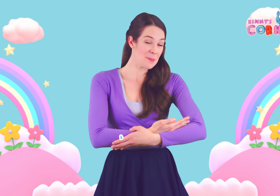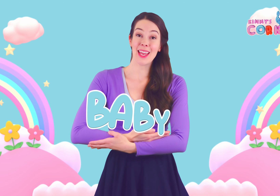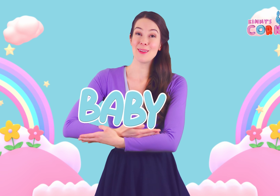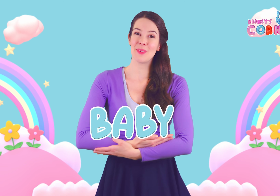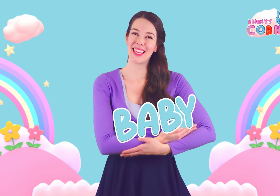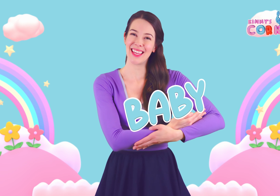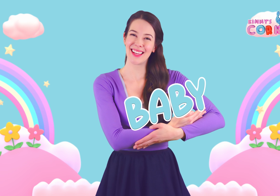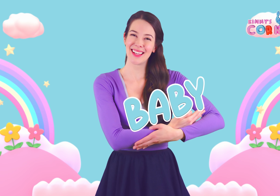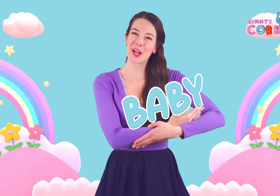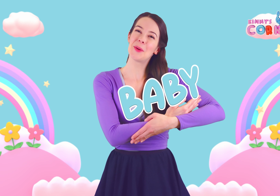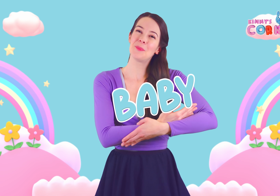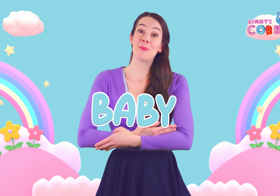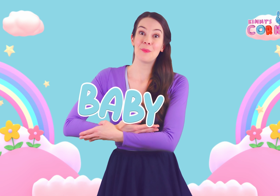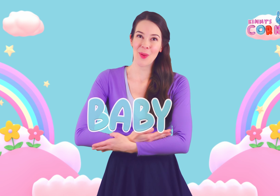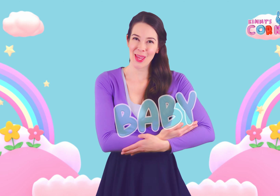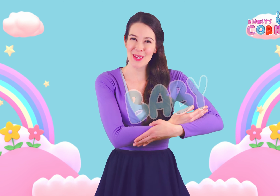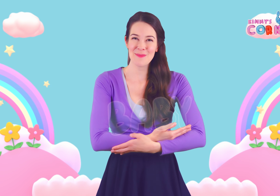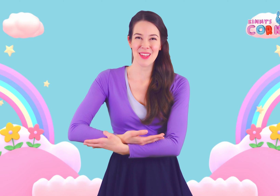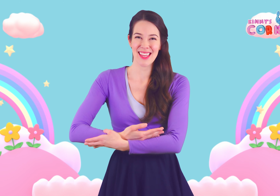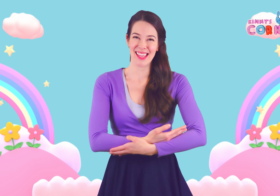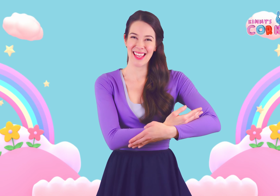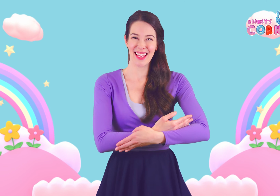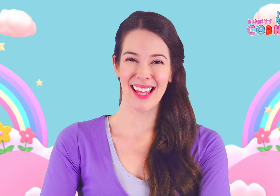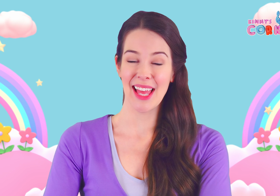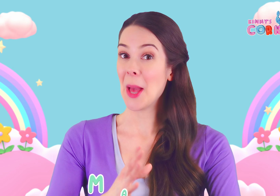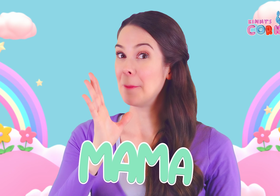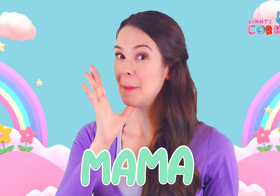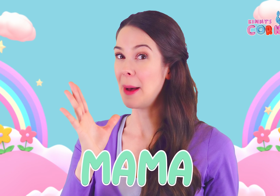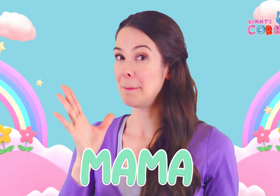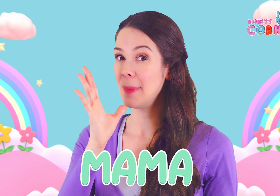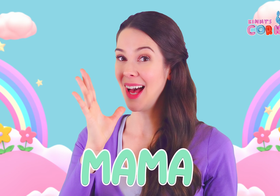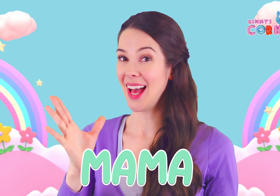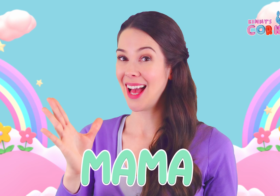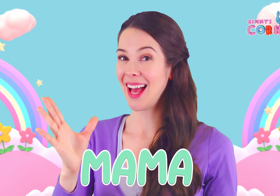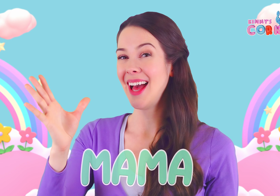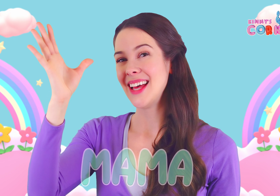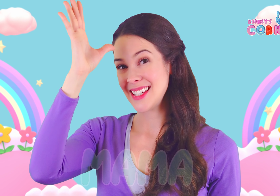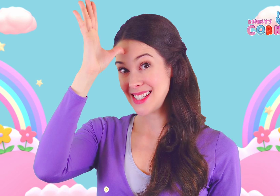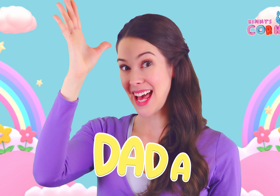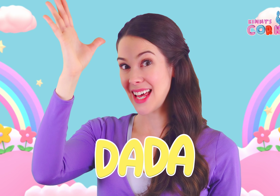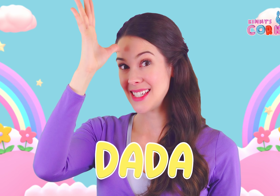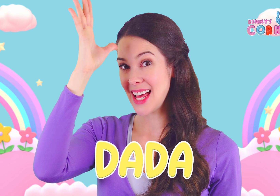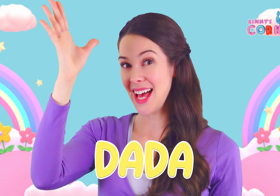baby. Baby. Mama. Dada.